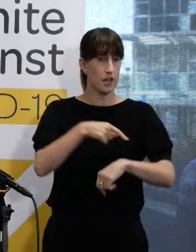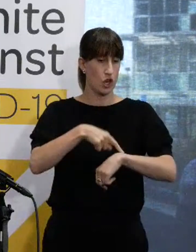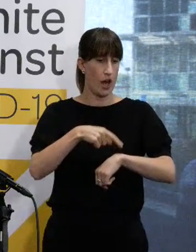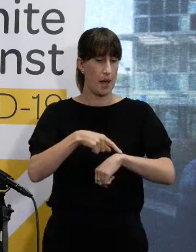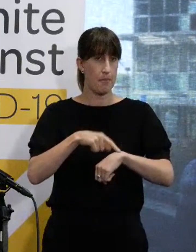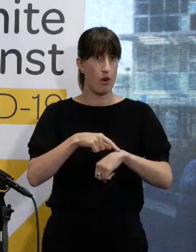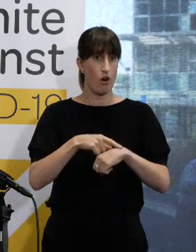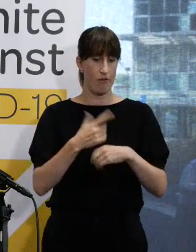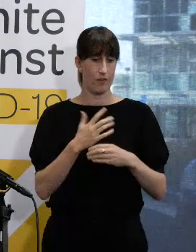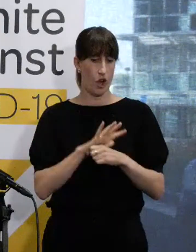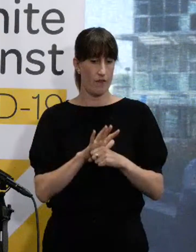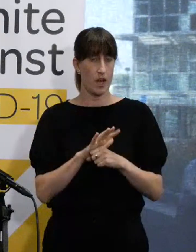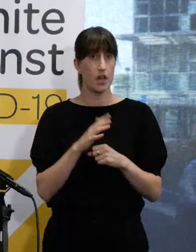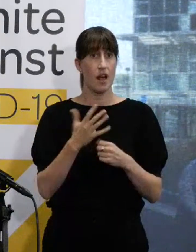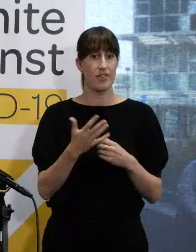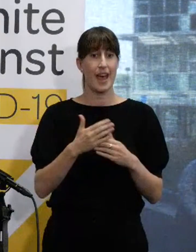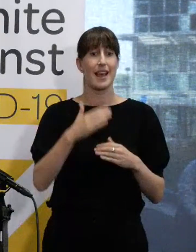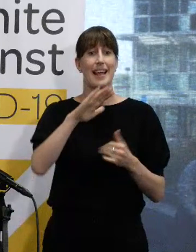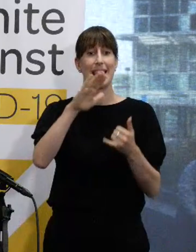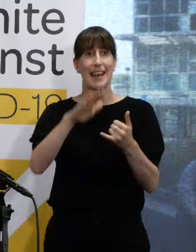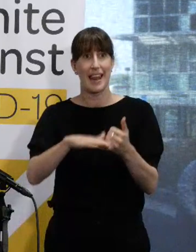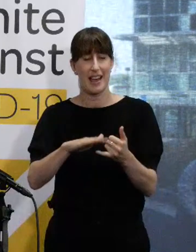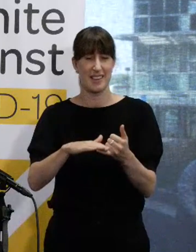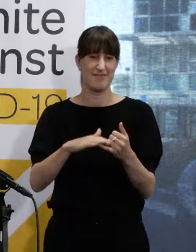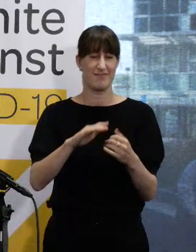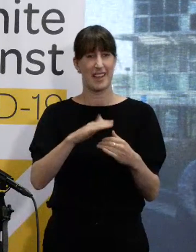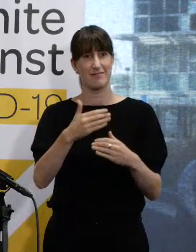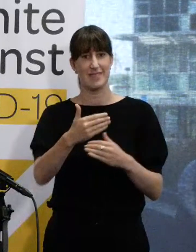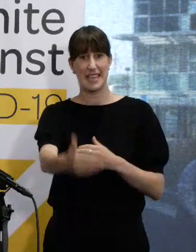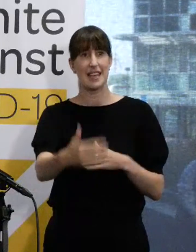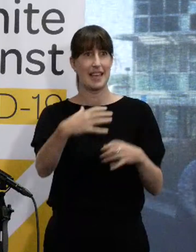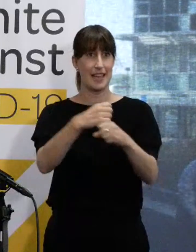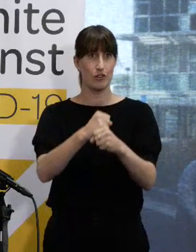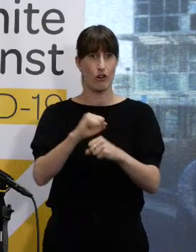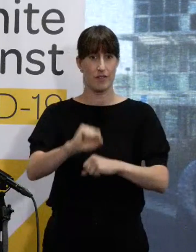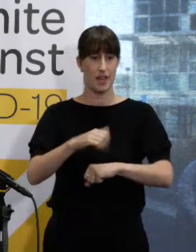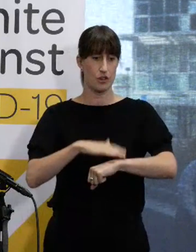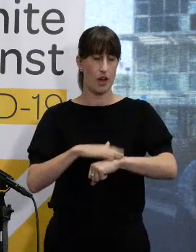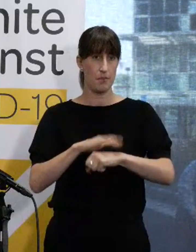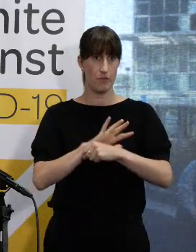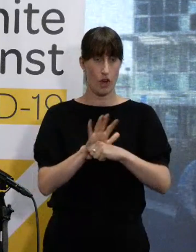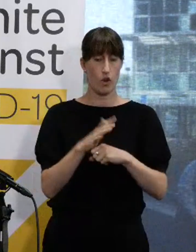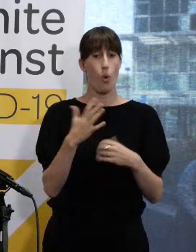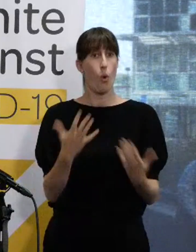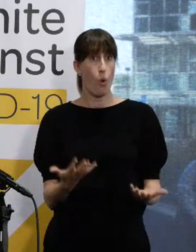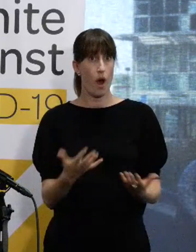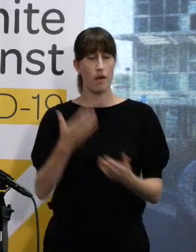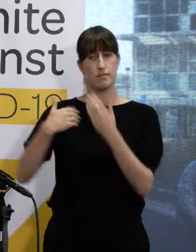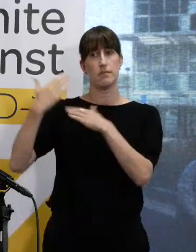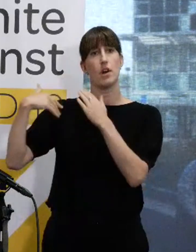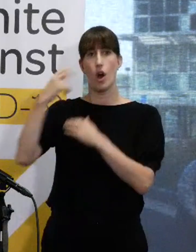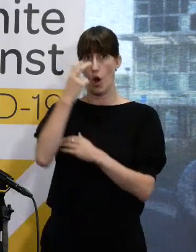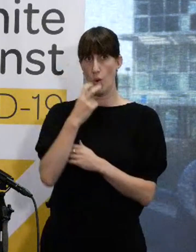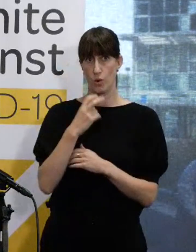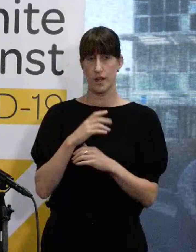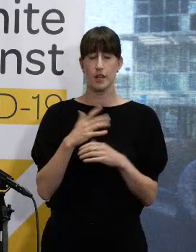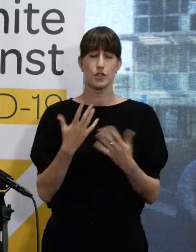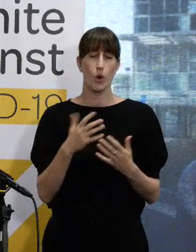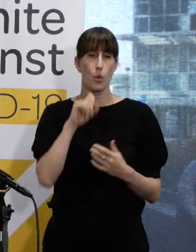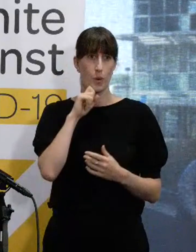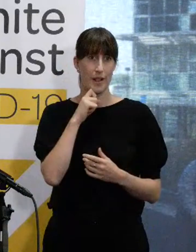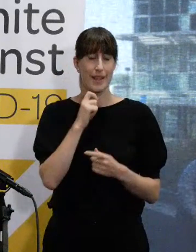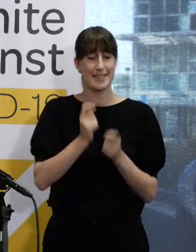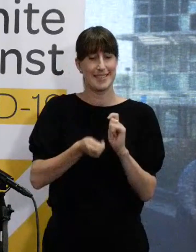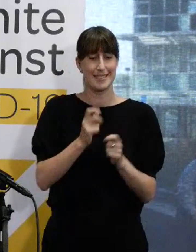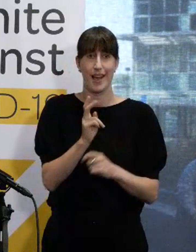or that it is an historical case. An urgent repeat PCR test and blood serology are being carried out